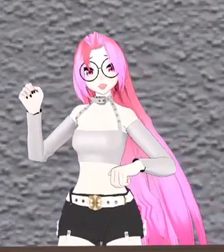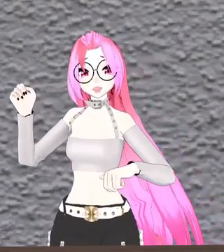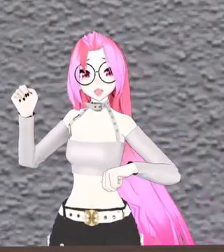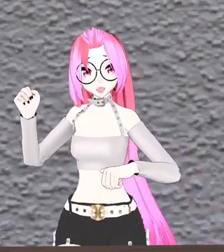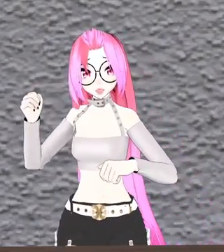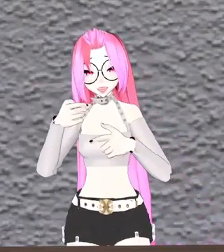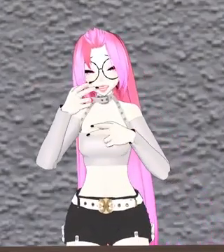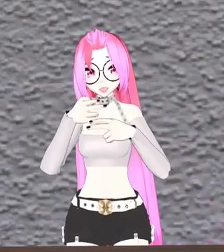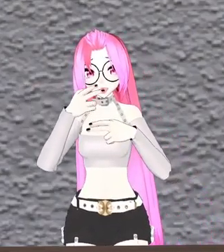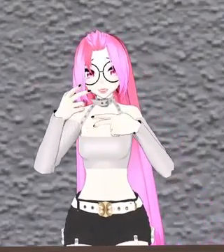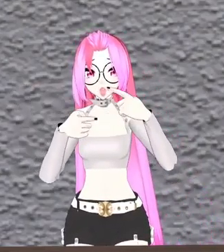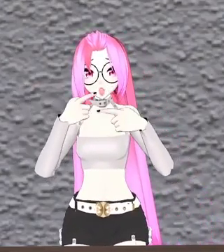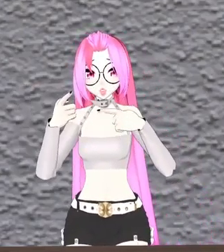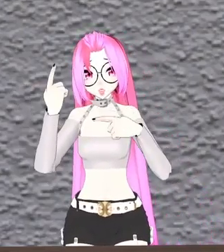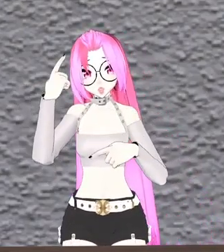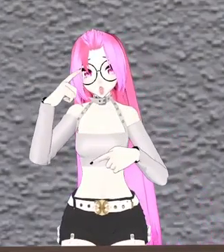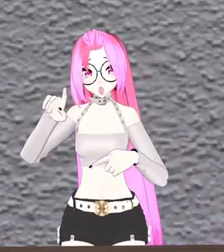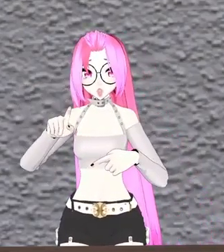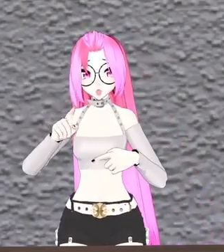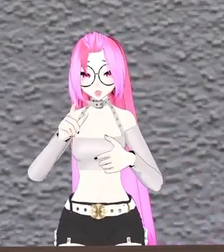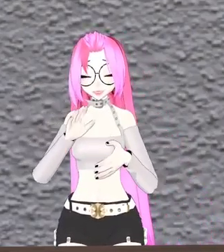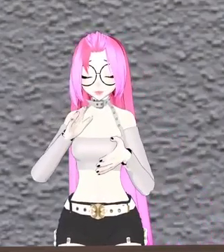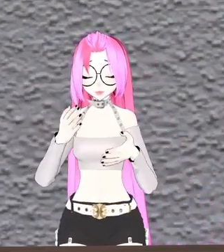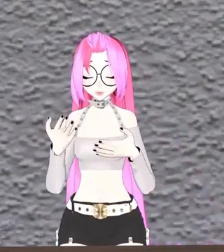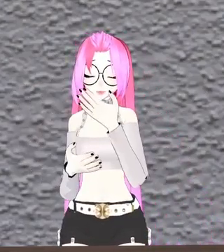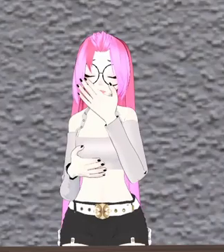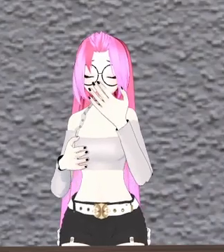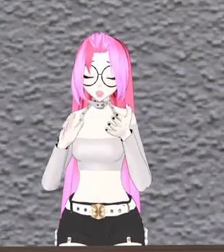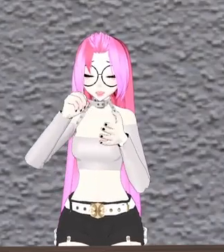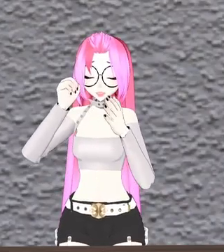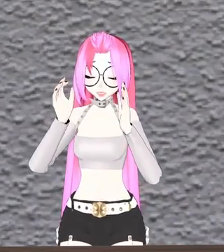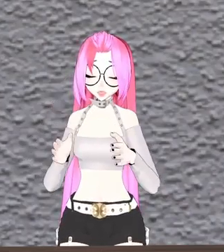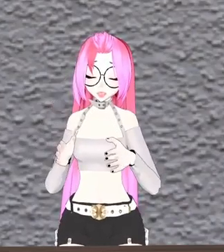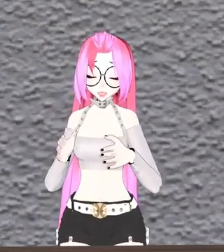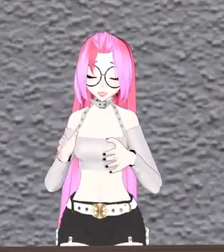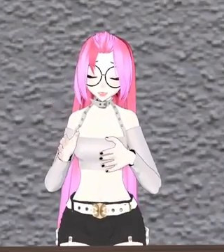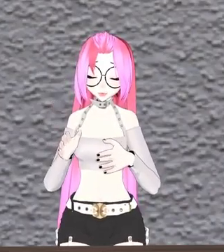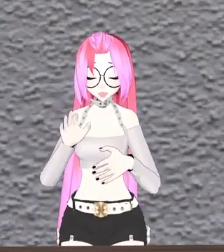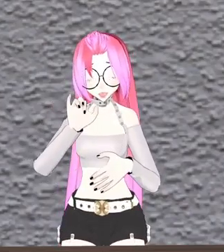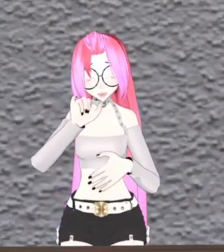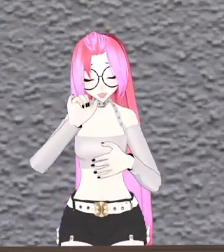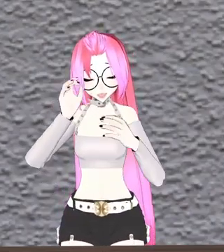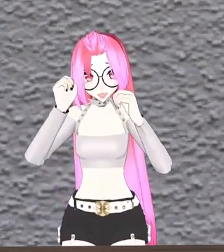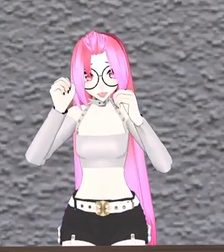Oh! Name signs for new students. Yeah? You want me to teach